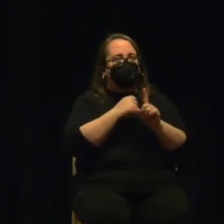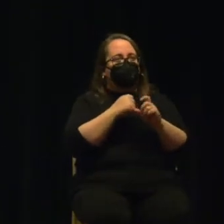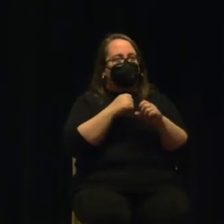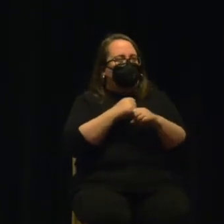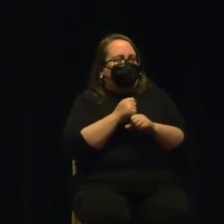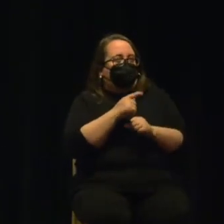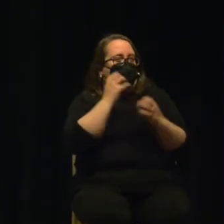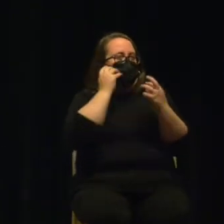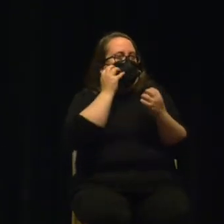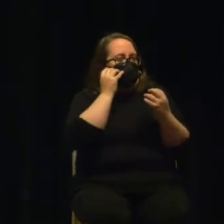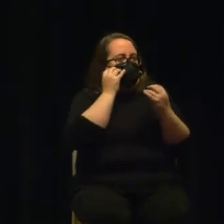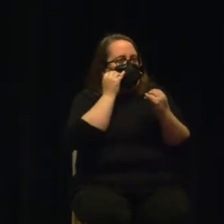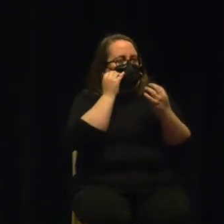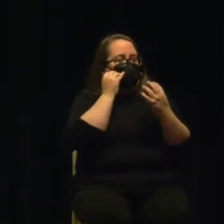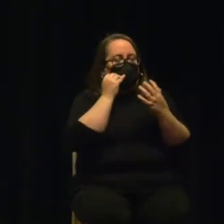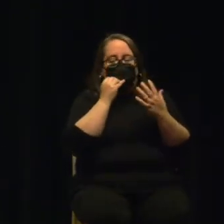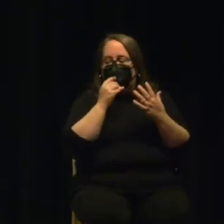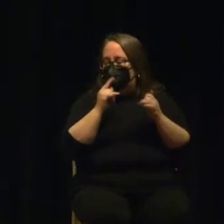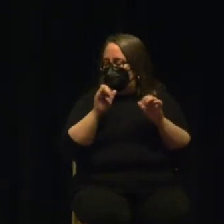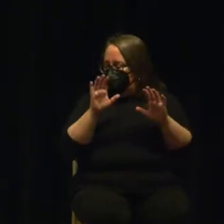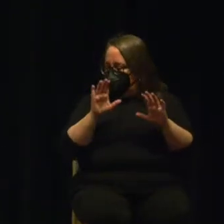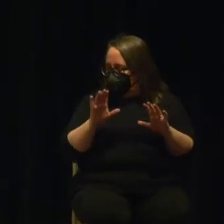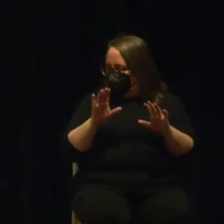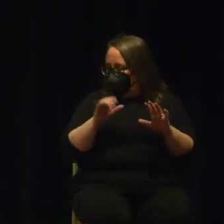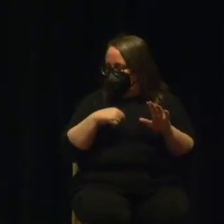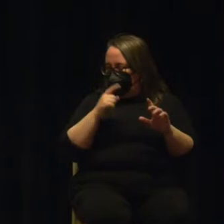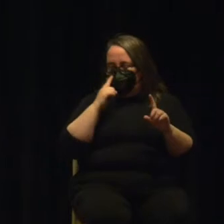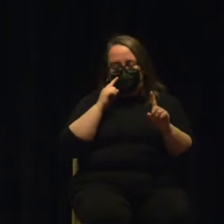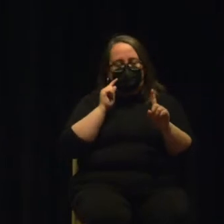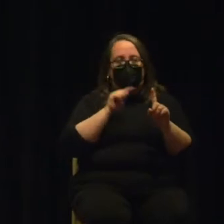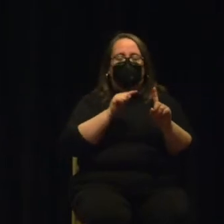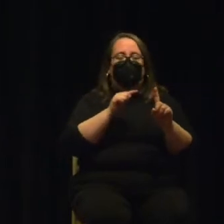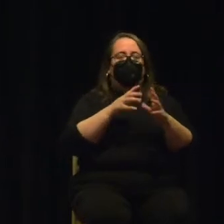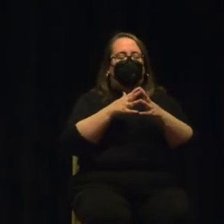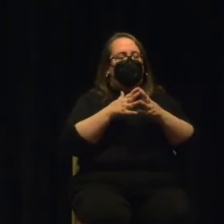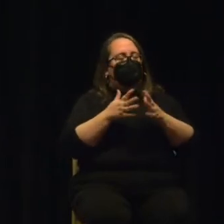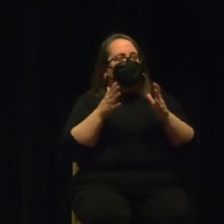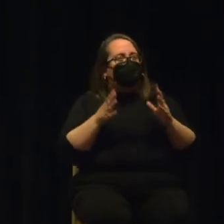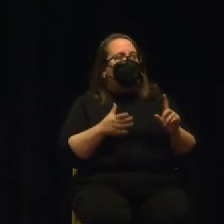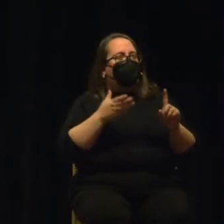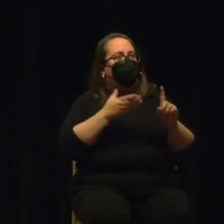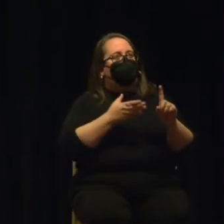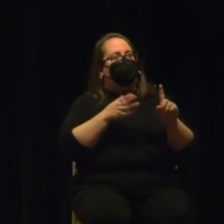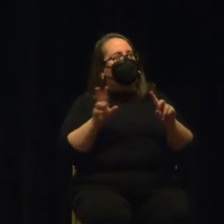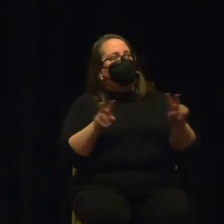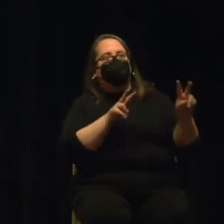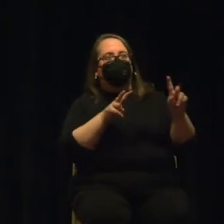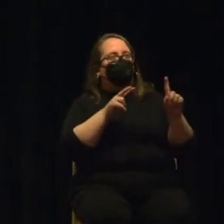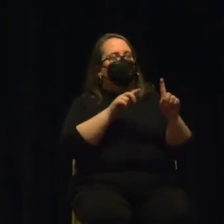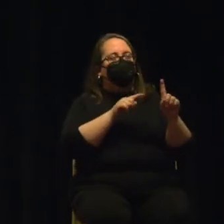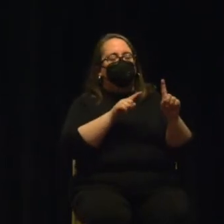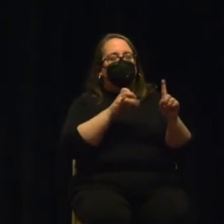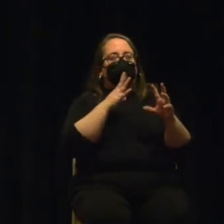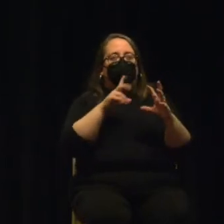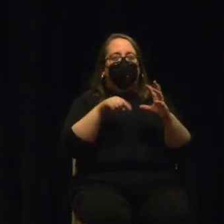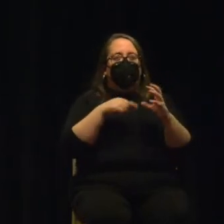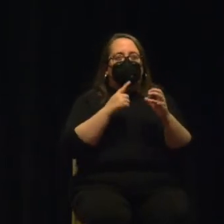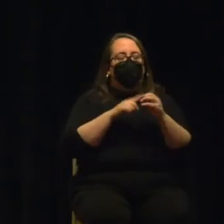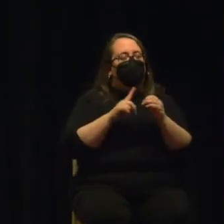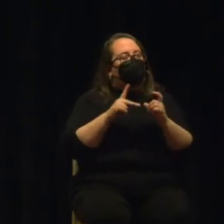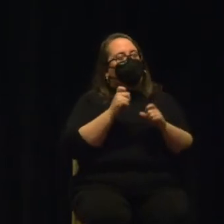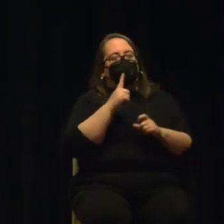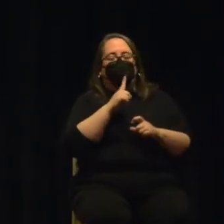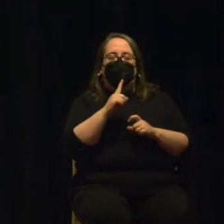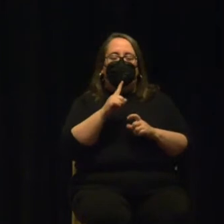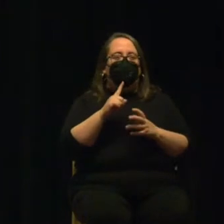Oh man, there's so much there. I think he's the quintessential kind of American icon, right? When they talk about people pulling themselves